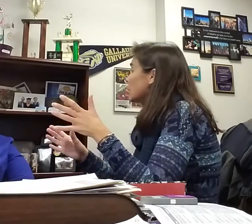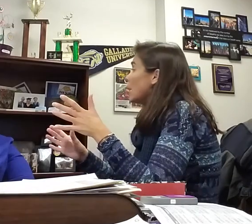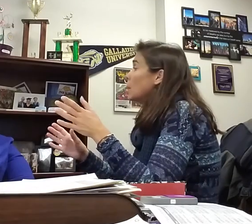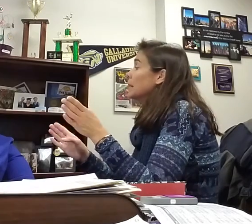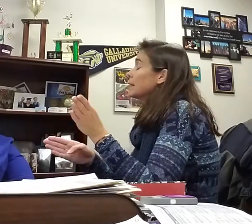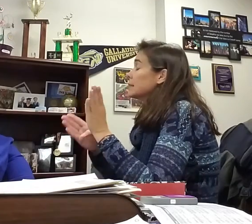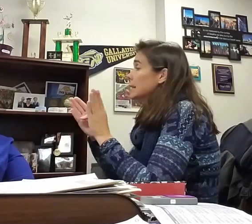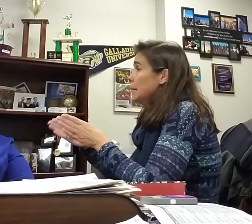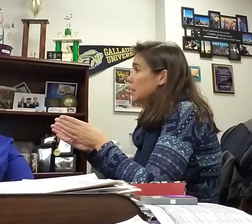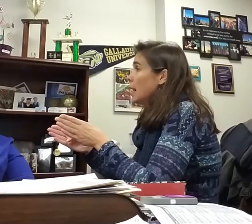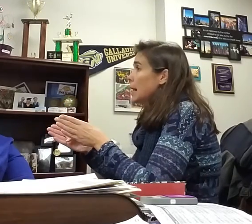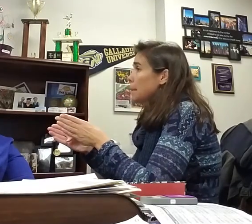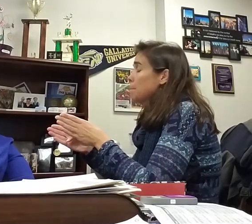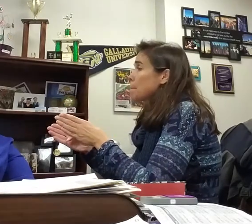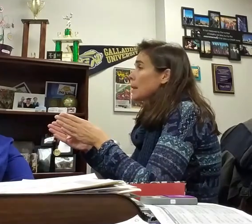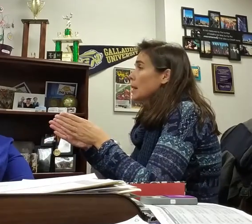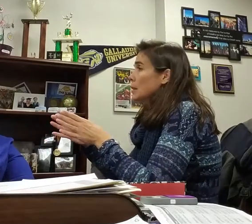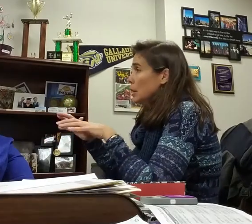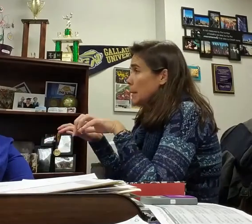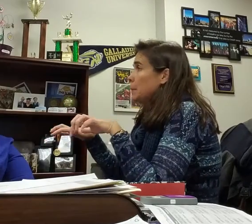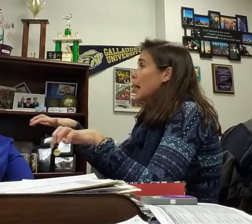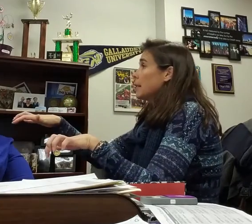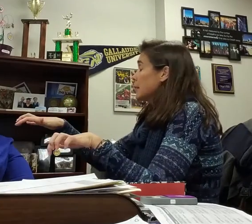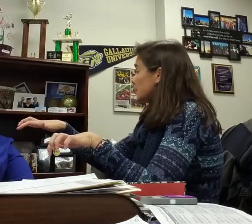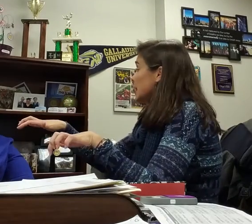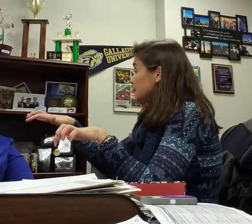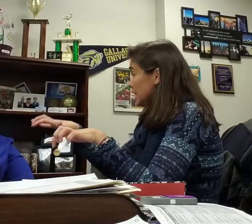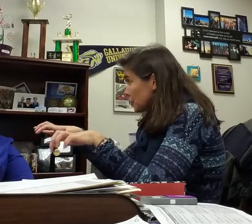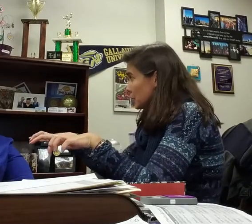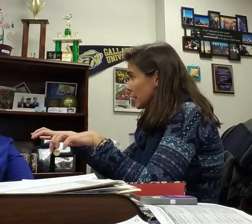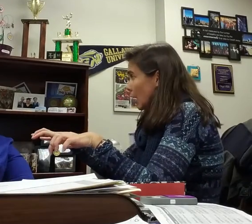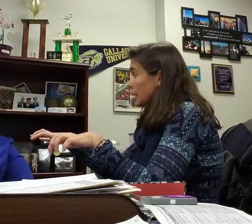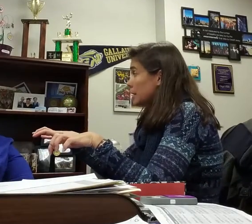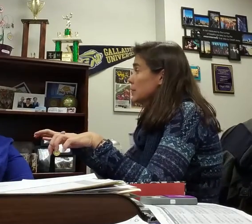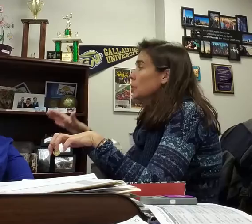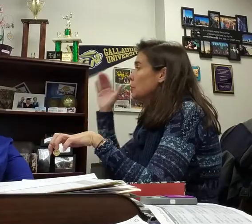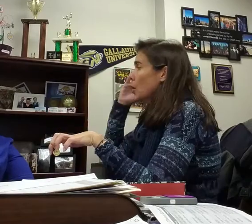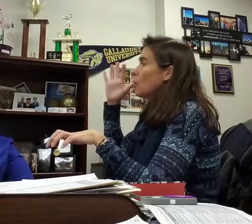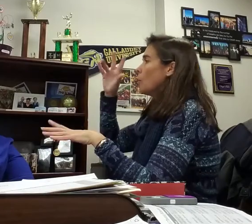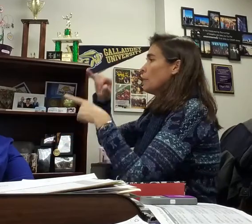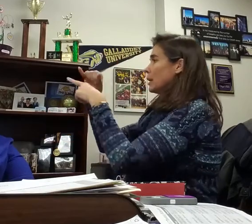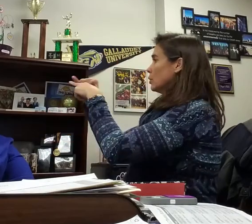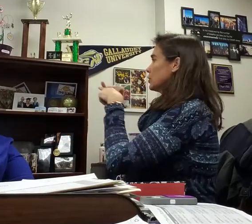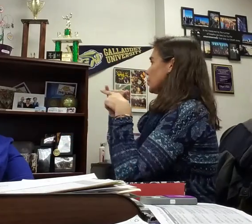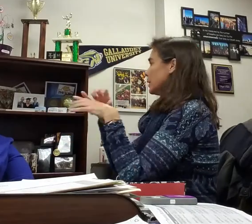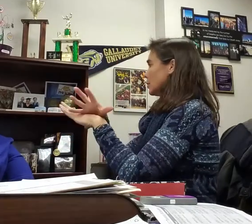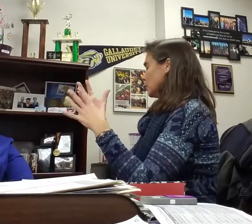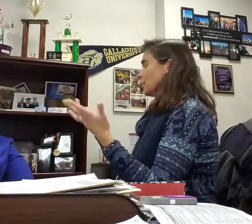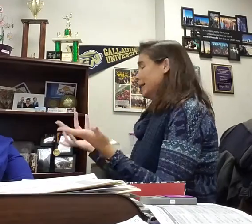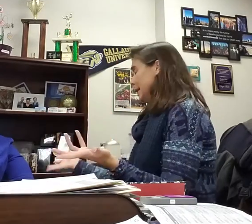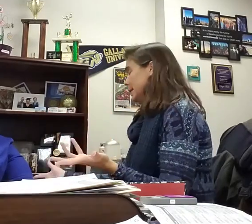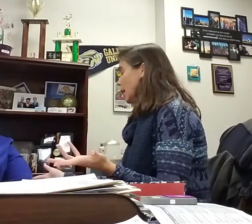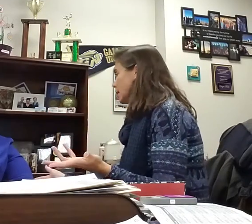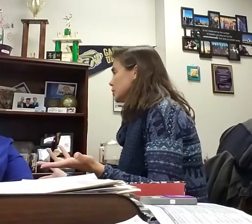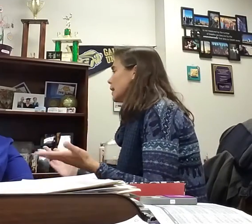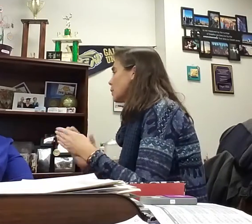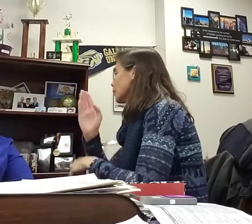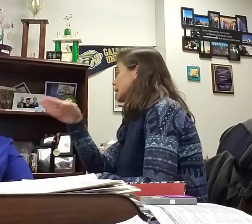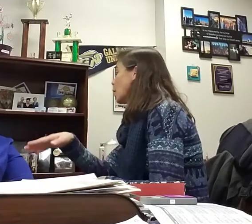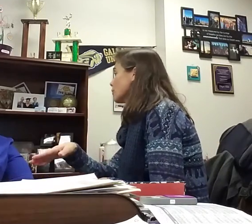well. But at the same time, you keep in mind that there's deaf teachers in the audience who know medical terminology, or well, maybe not. They were really over all